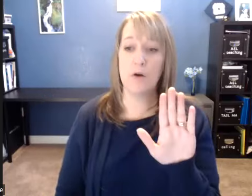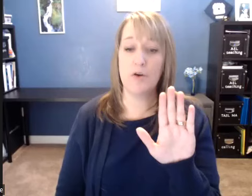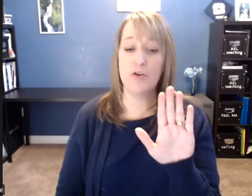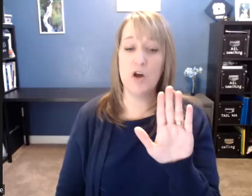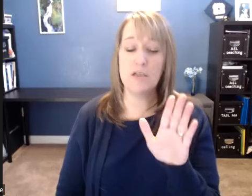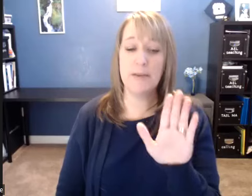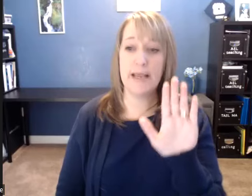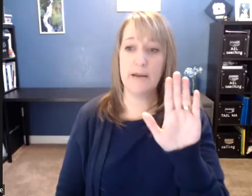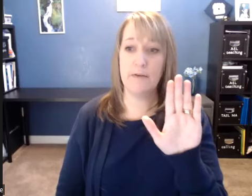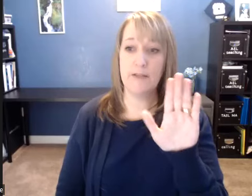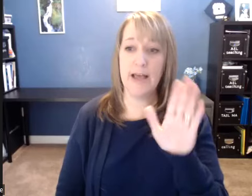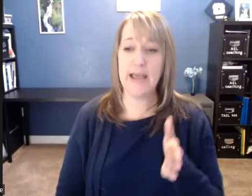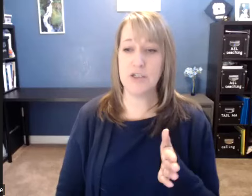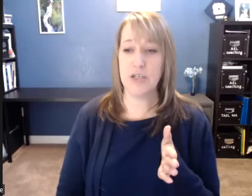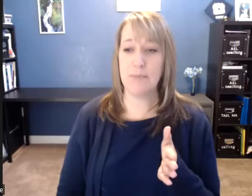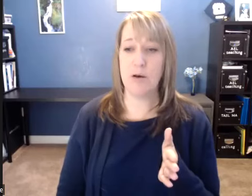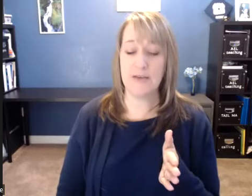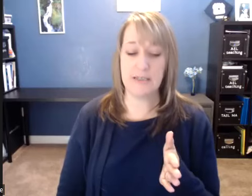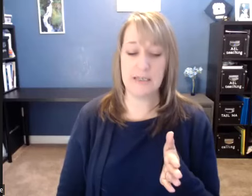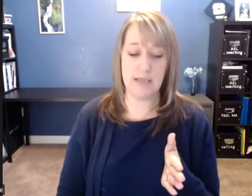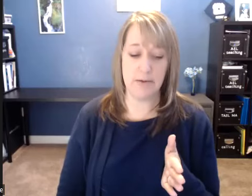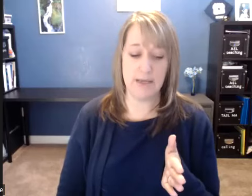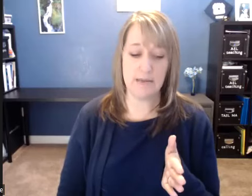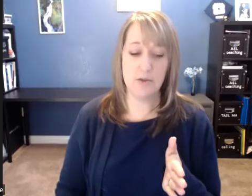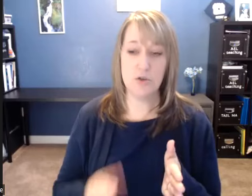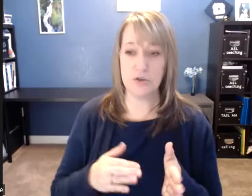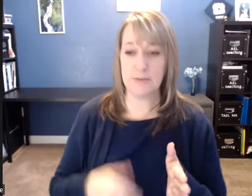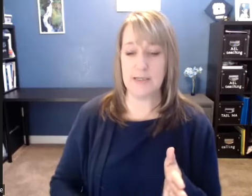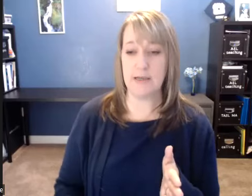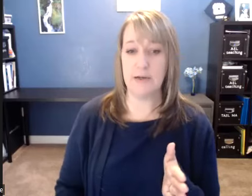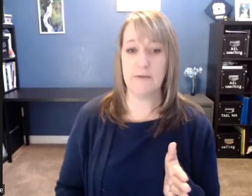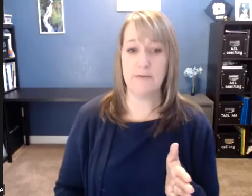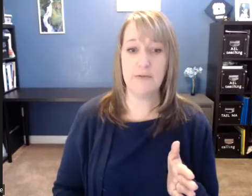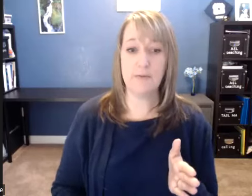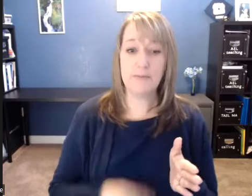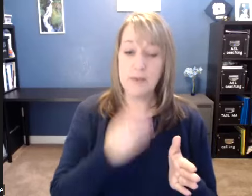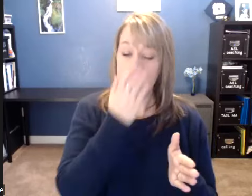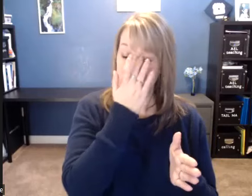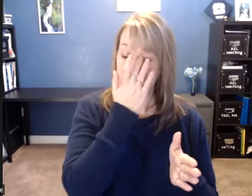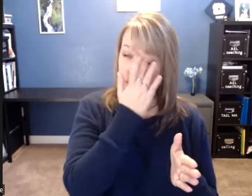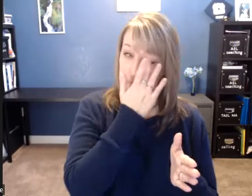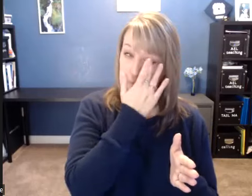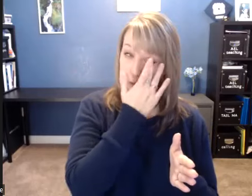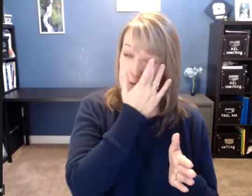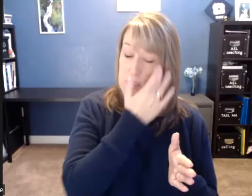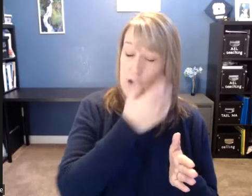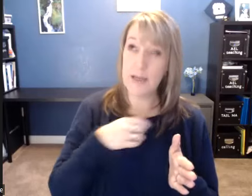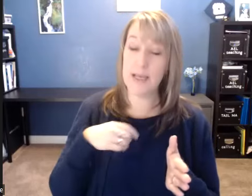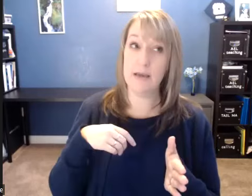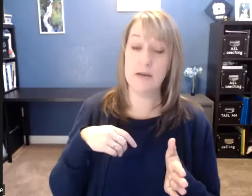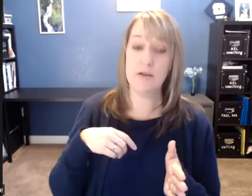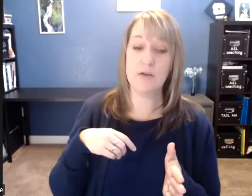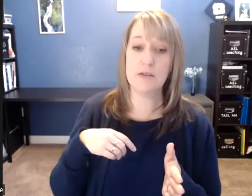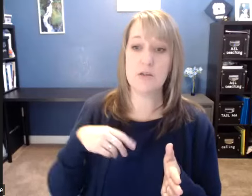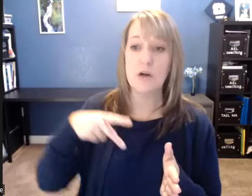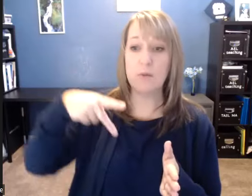on your non-dominant hand, flat hand shape, palm facing sideways, neutral space out here in front of you. For your dominant hand, you can start with